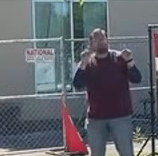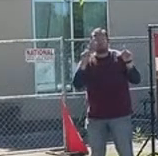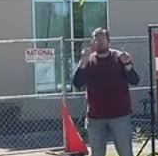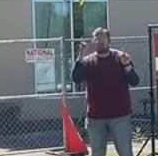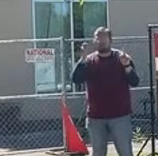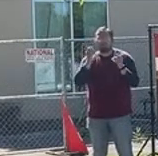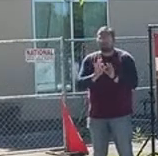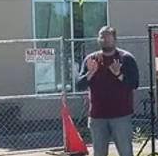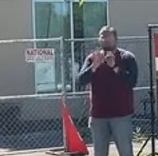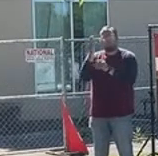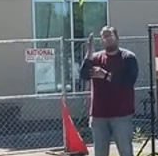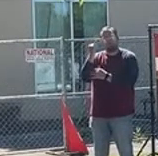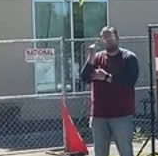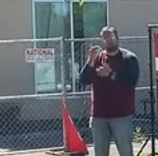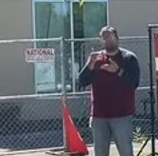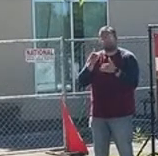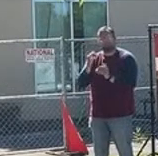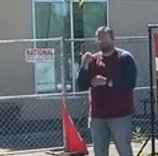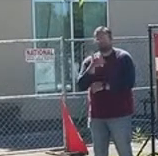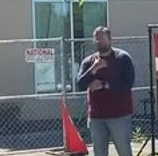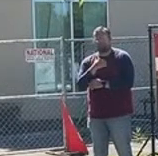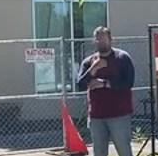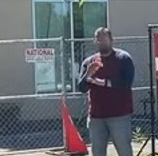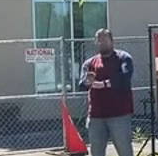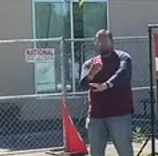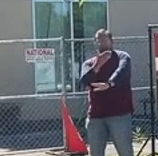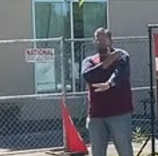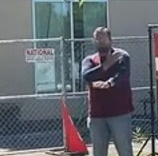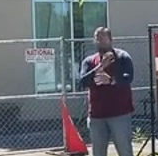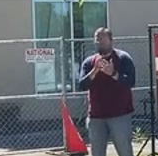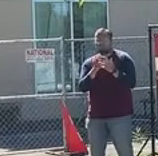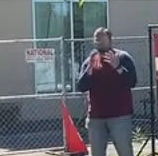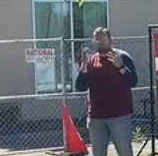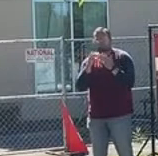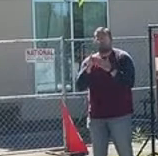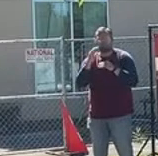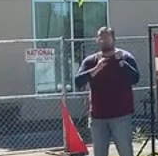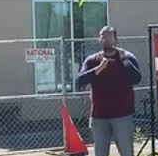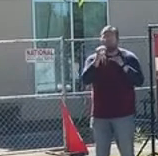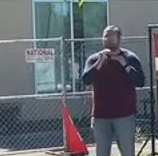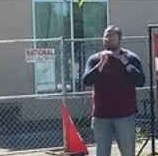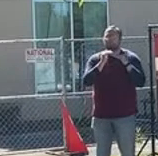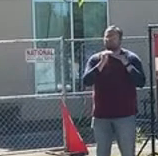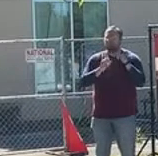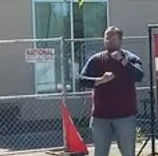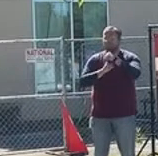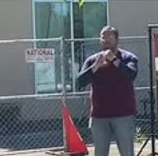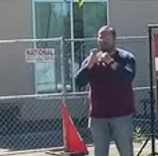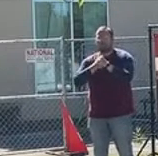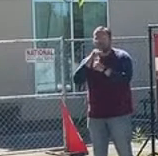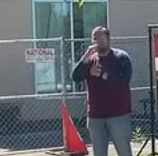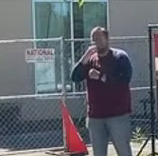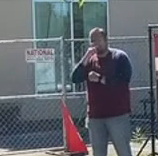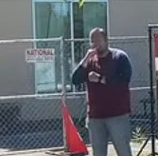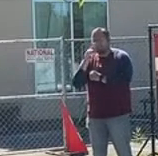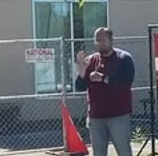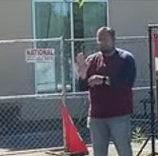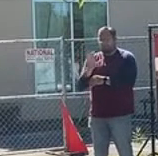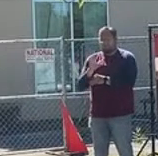because it allows us to significantly improve the facilities that are supporting our children and their